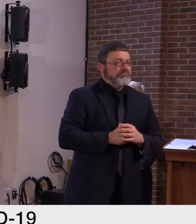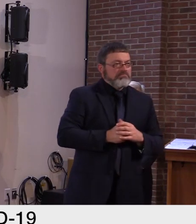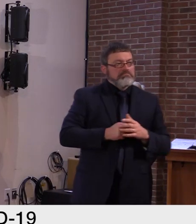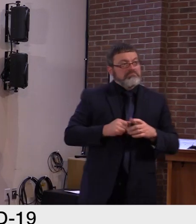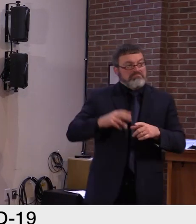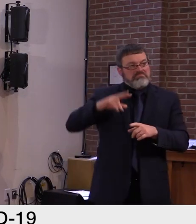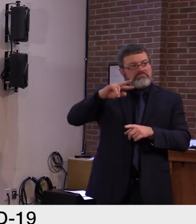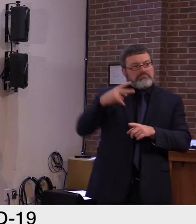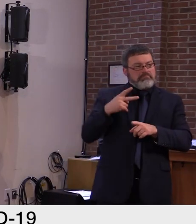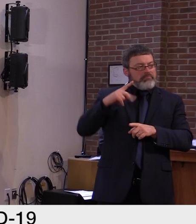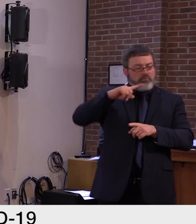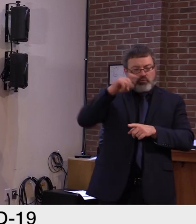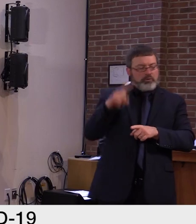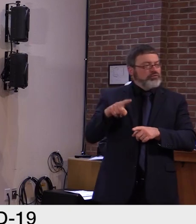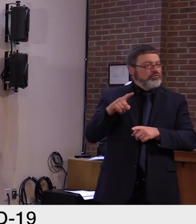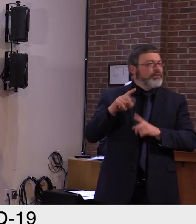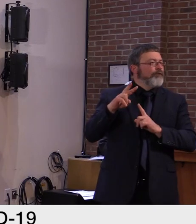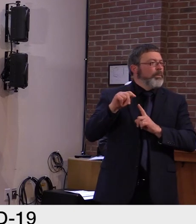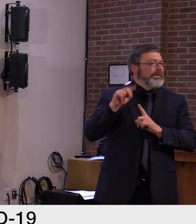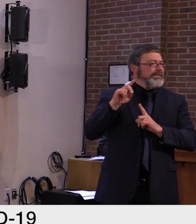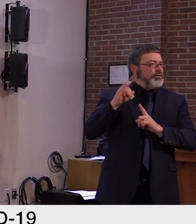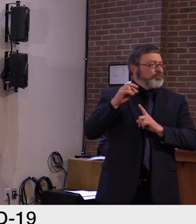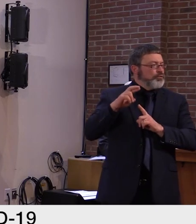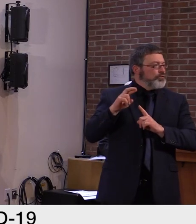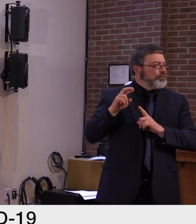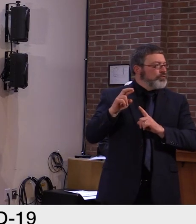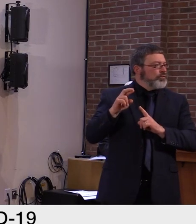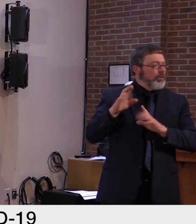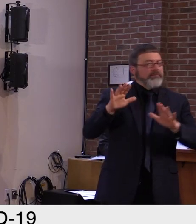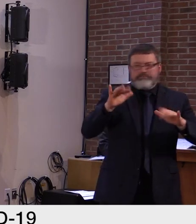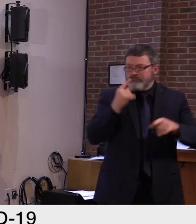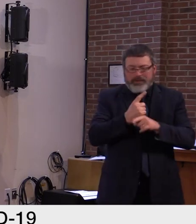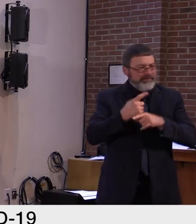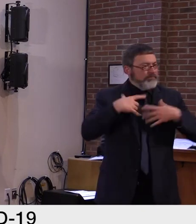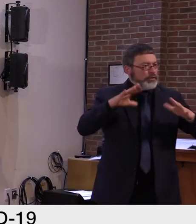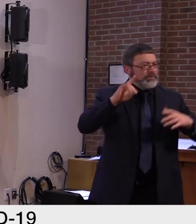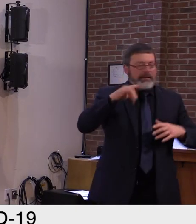exposure. I'd be interested to see an update to that in the future. But anyway, that's all for me. Thank you.